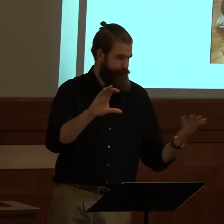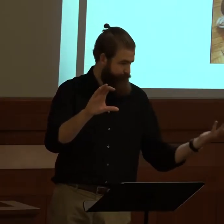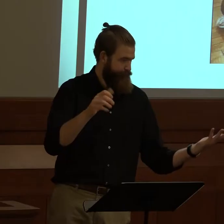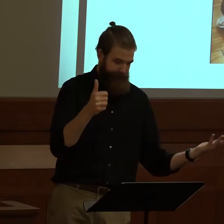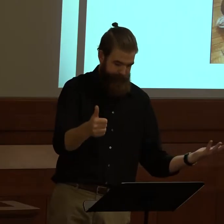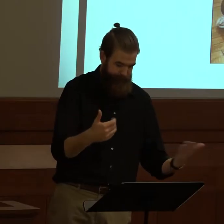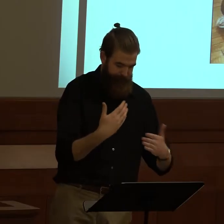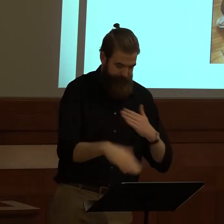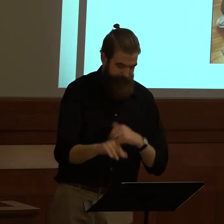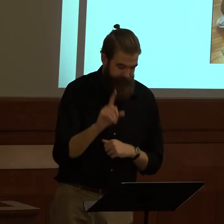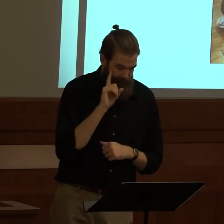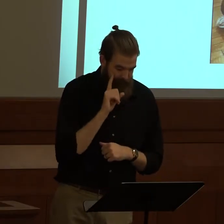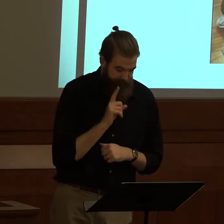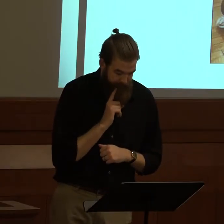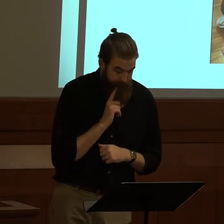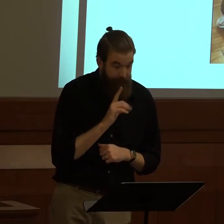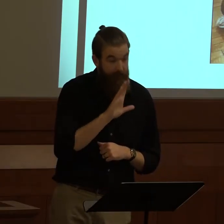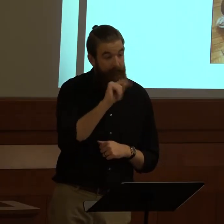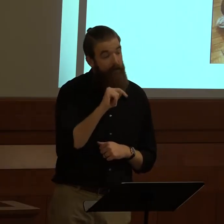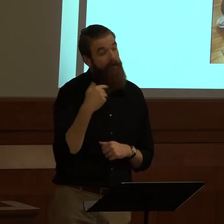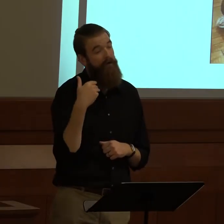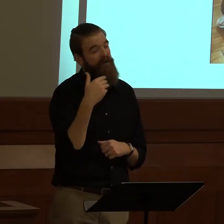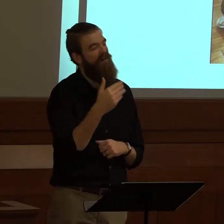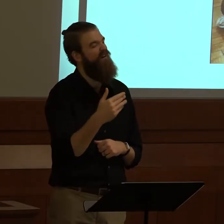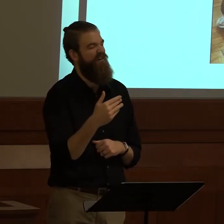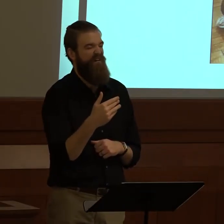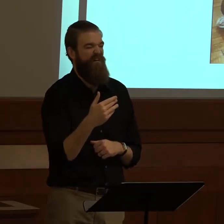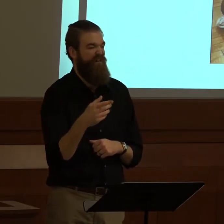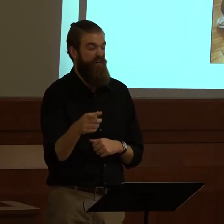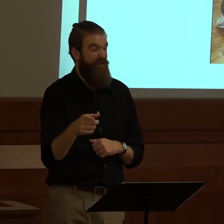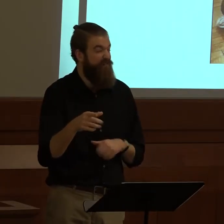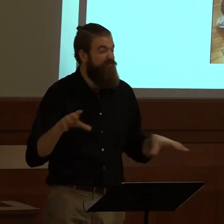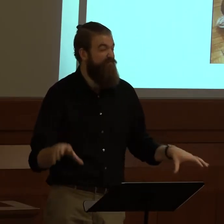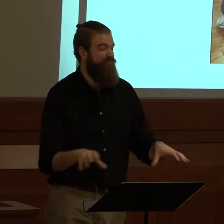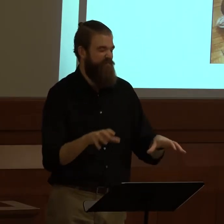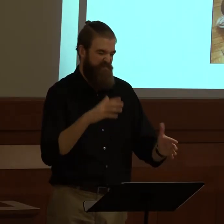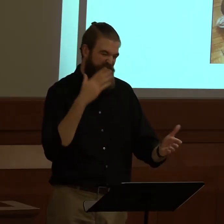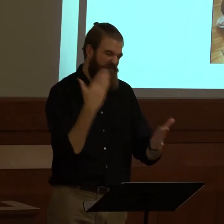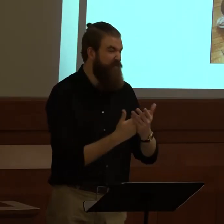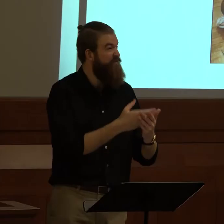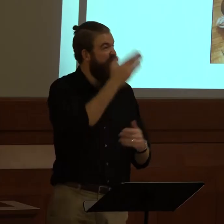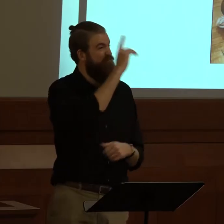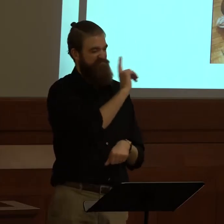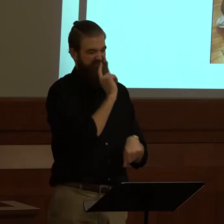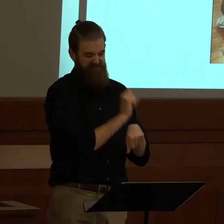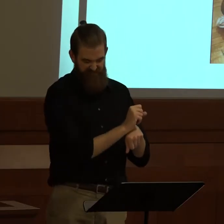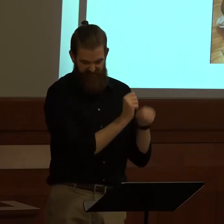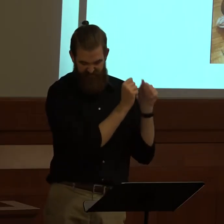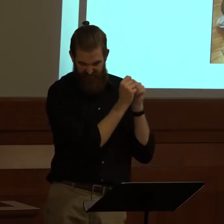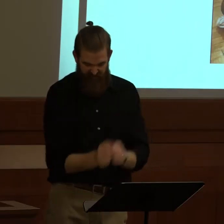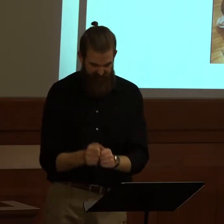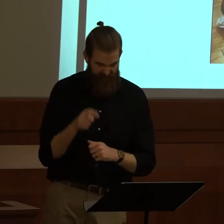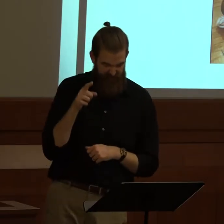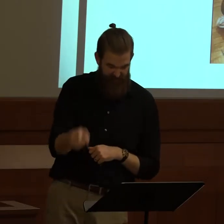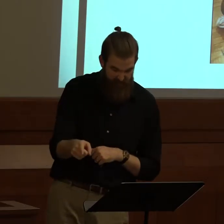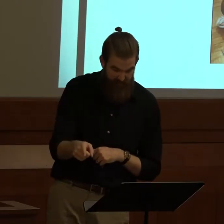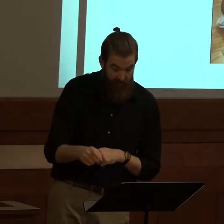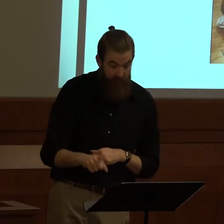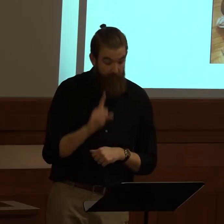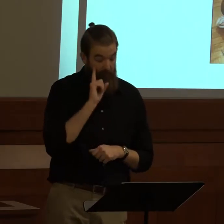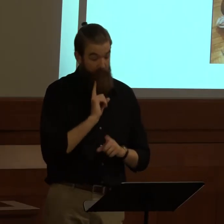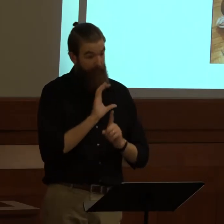boy. From the perspective of deaf culture, the ordination of Abbé Charles La Fonta, the